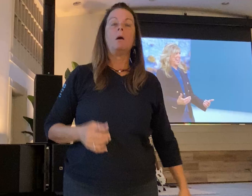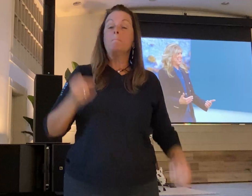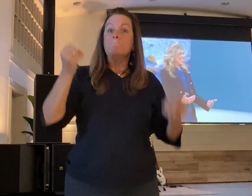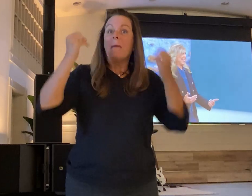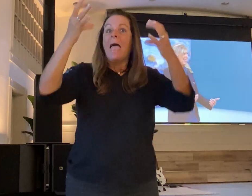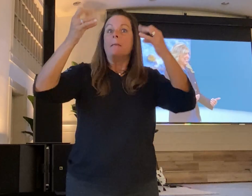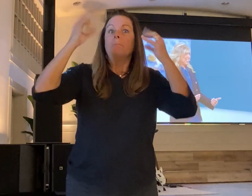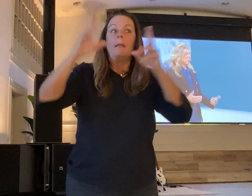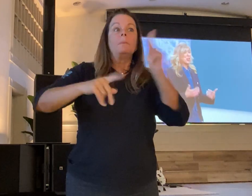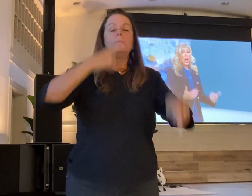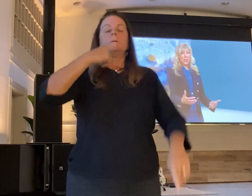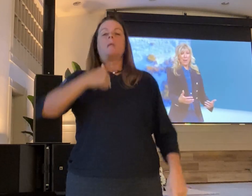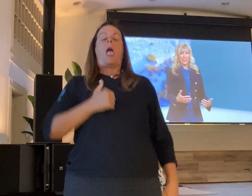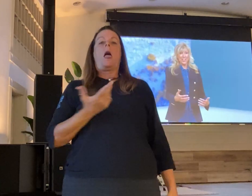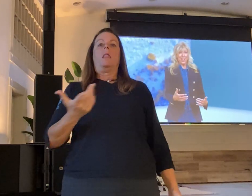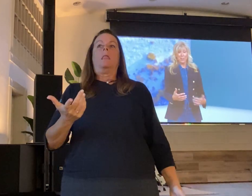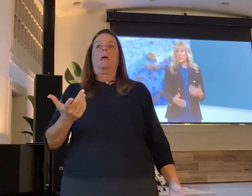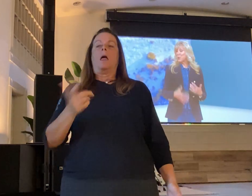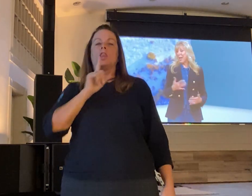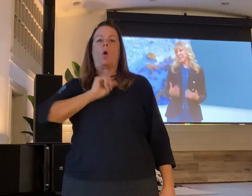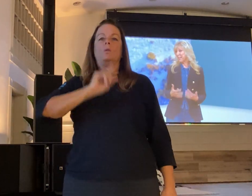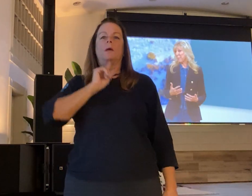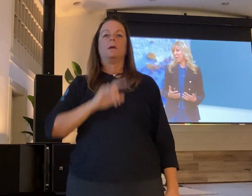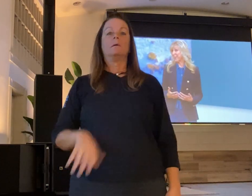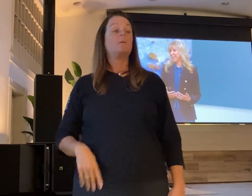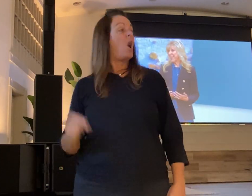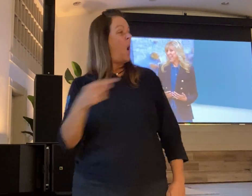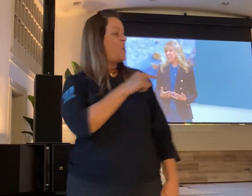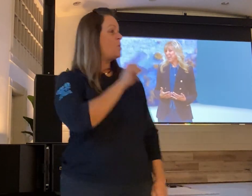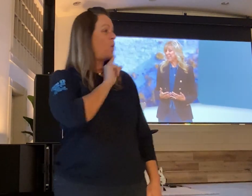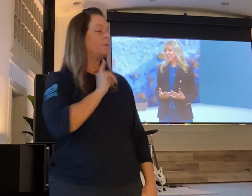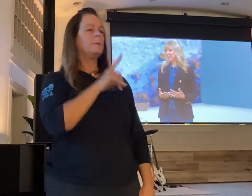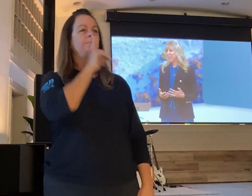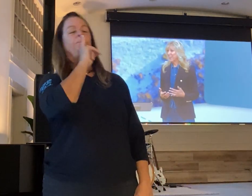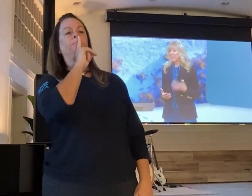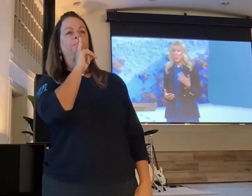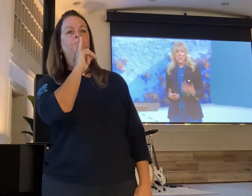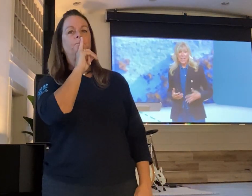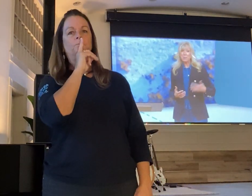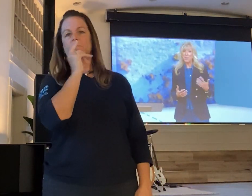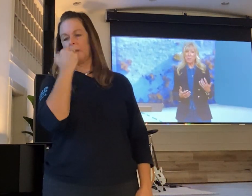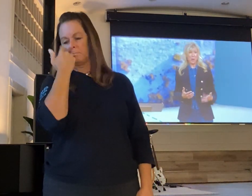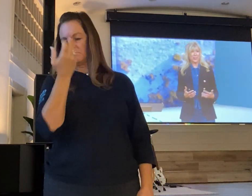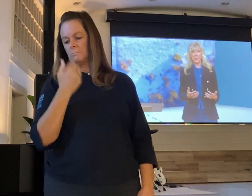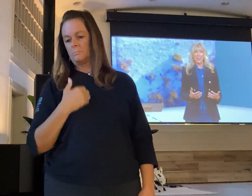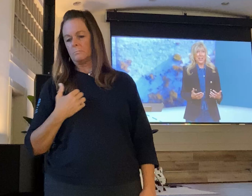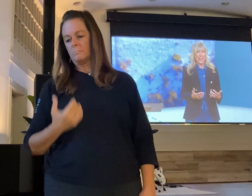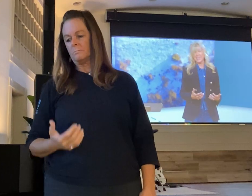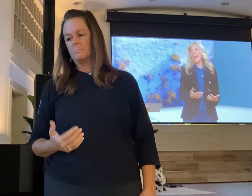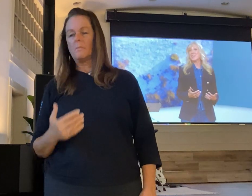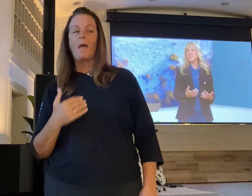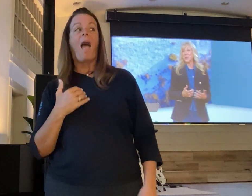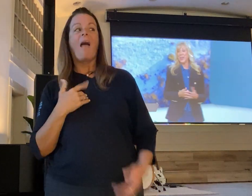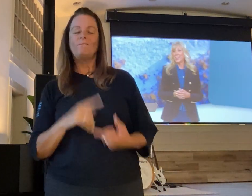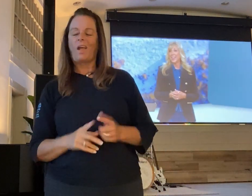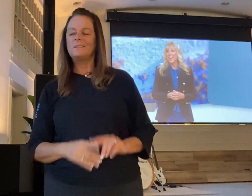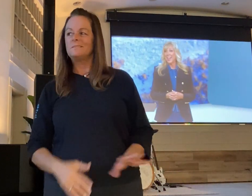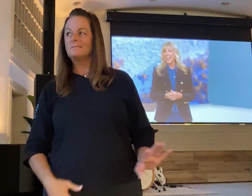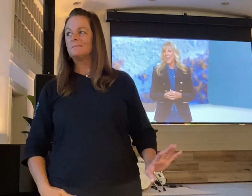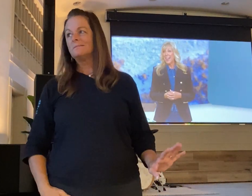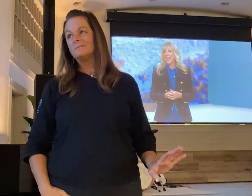only 12% will talk about it or do anything about it because there's such shame and embarrassment